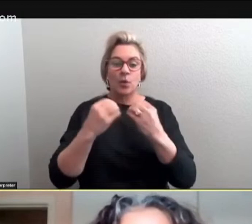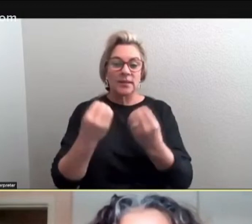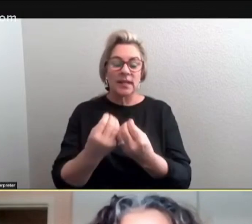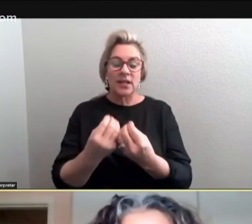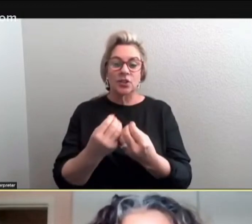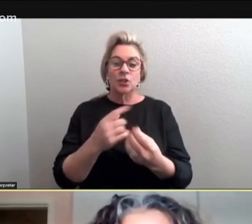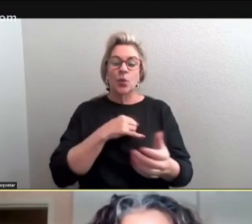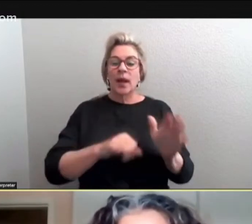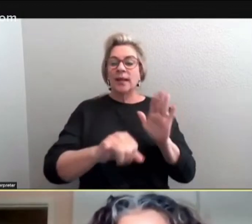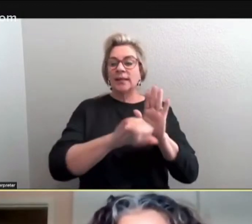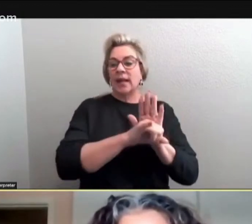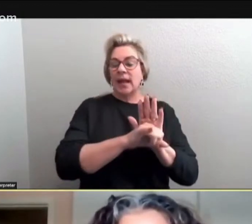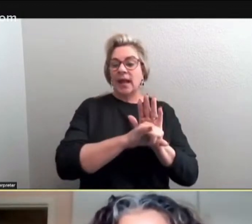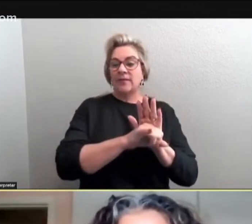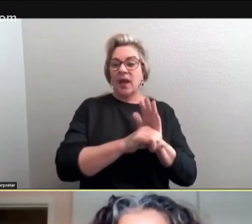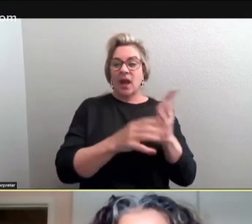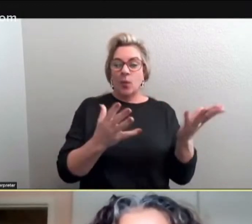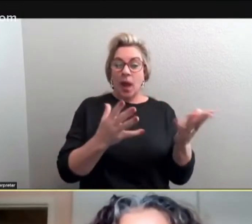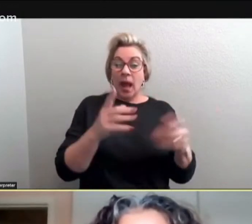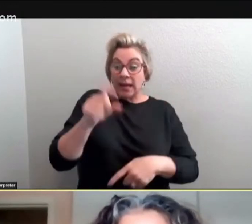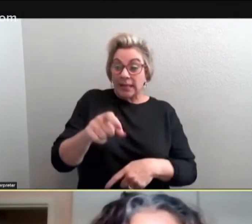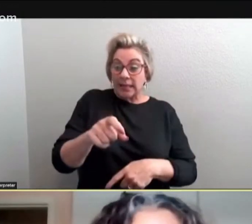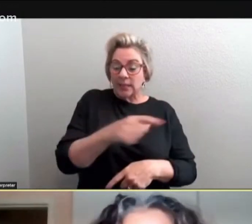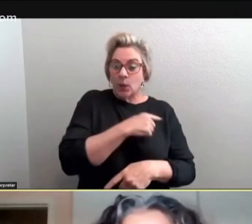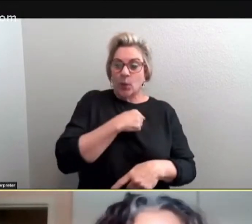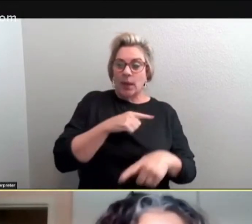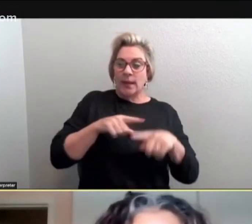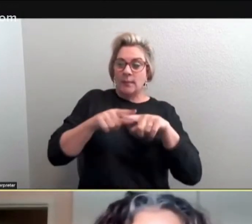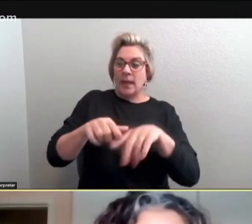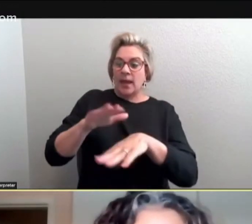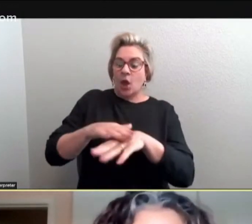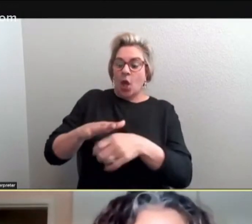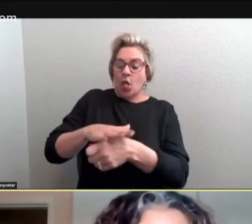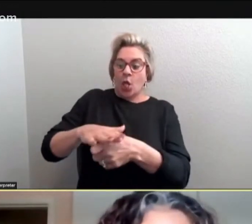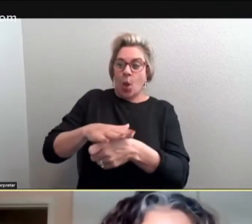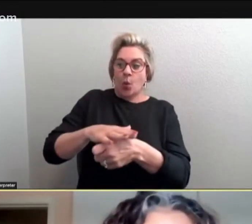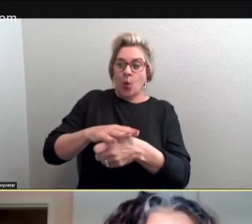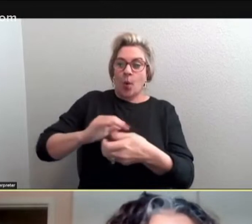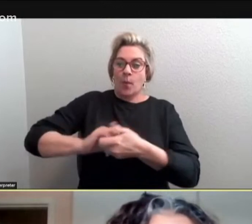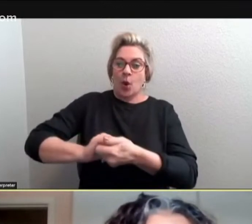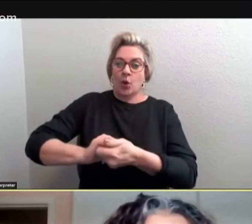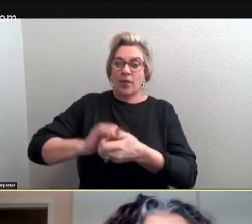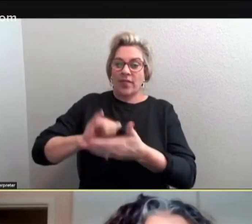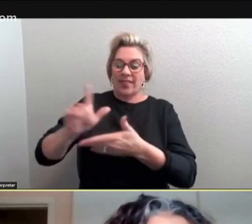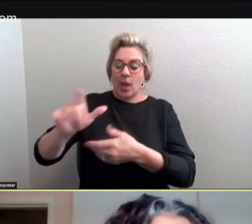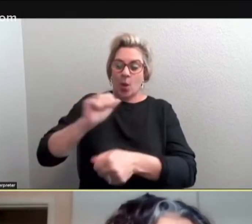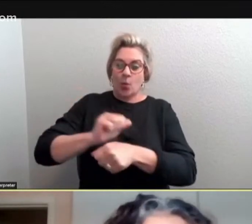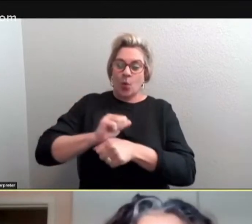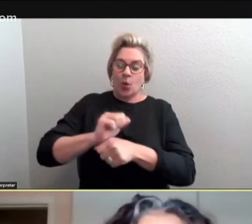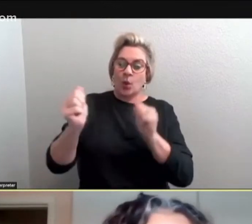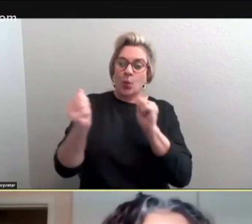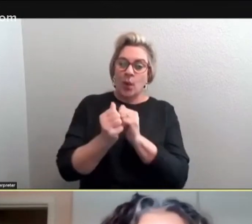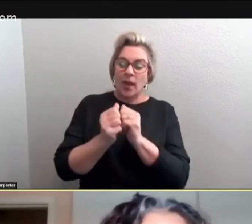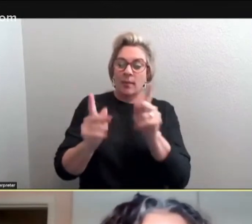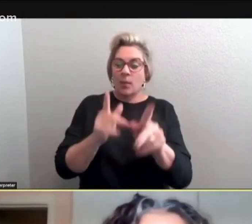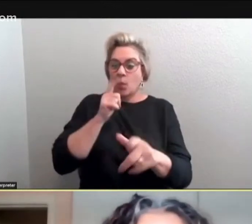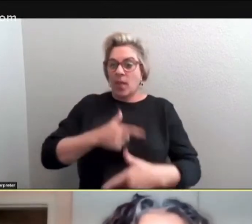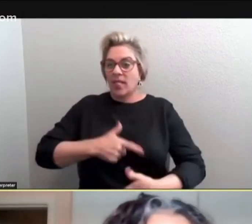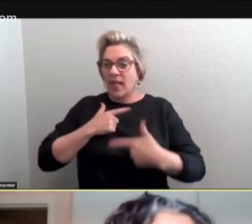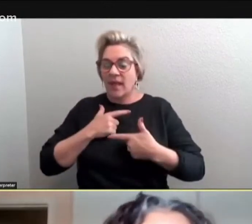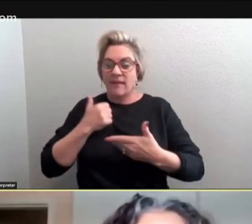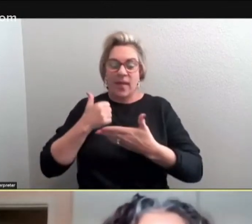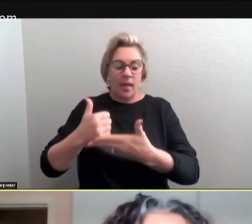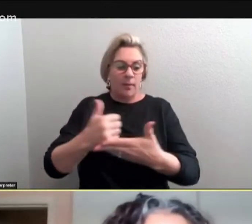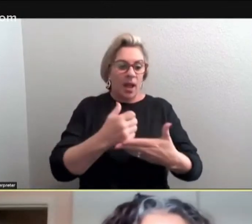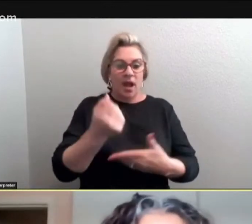we lean on our local partners who are directly interfacing with residents, and helping them